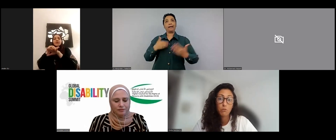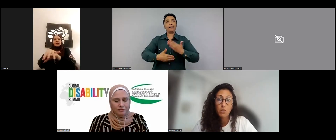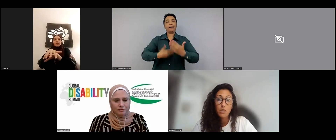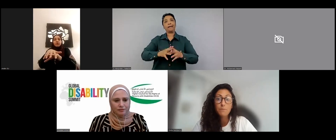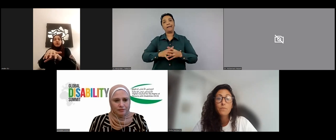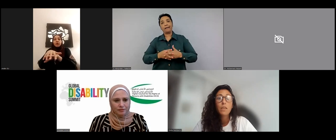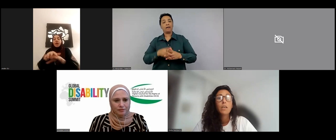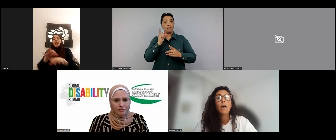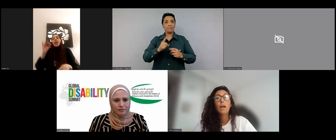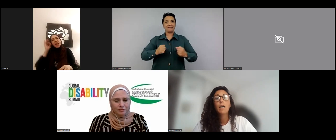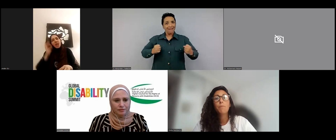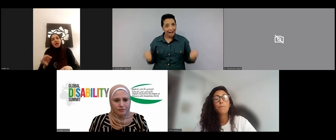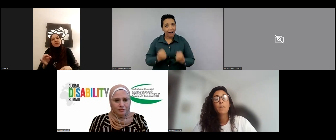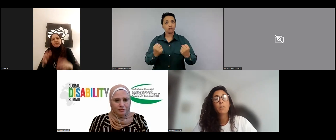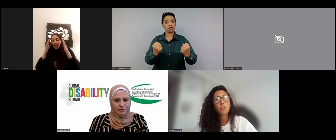cross-sectoral,